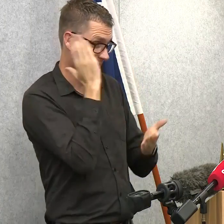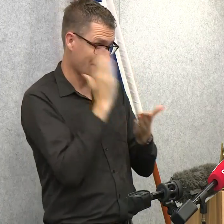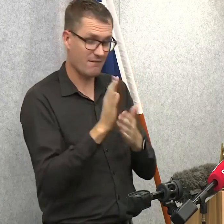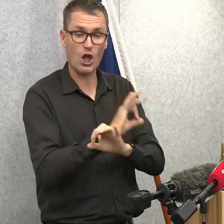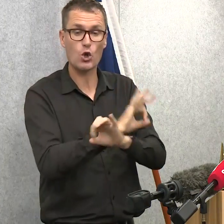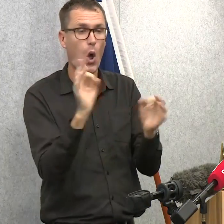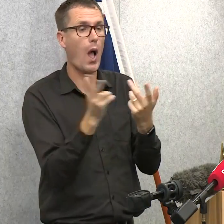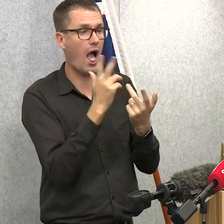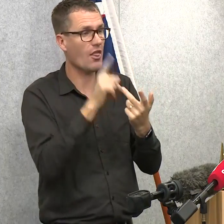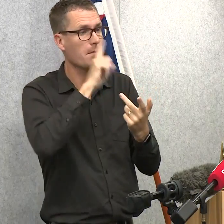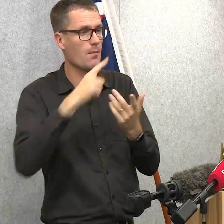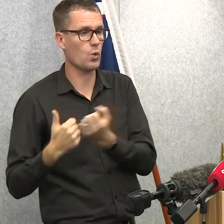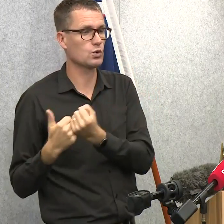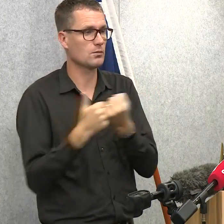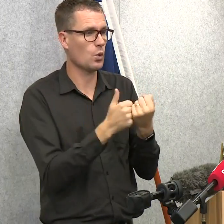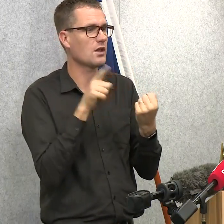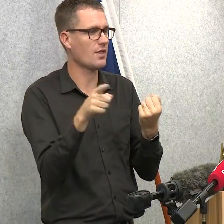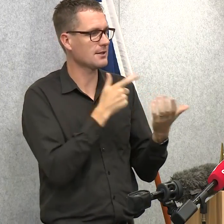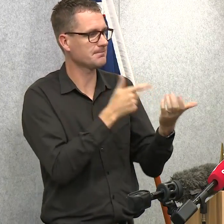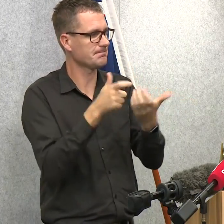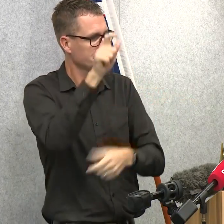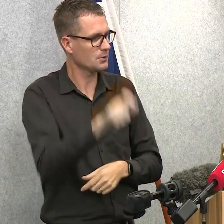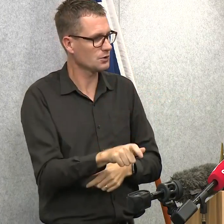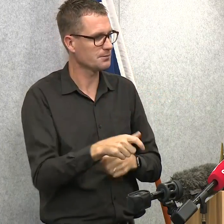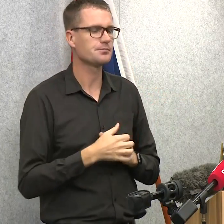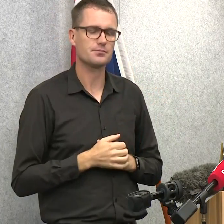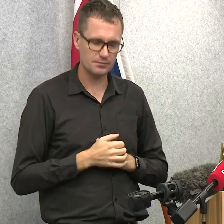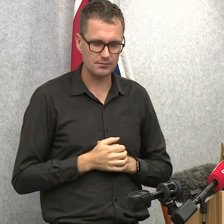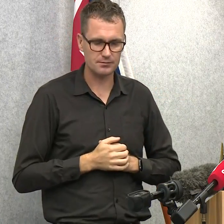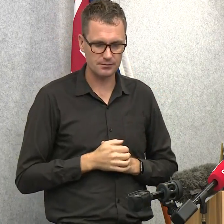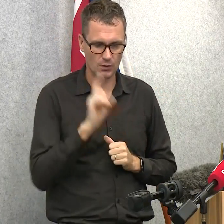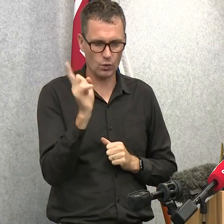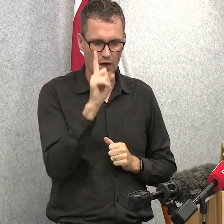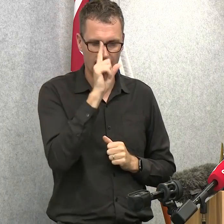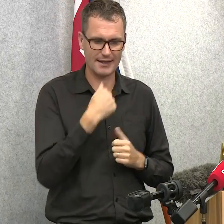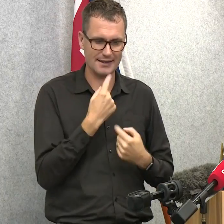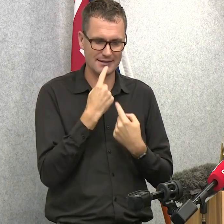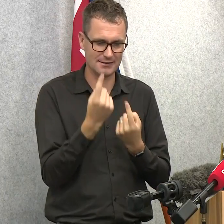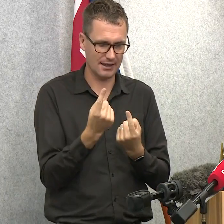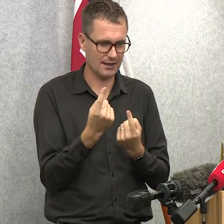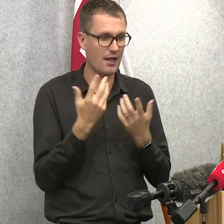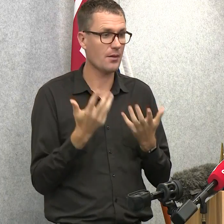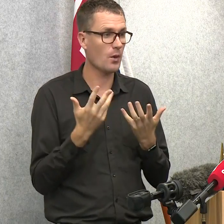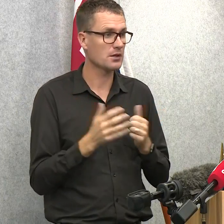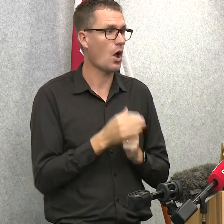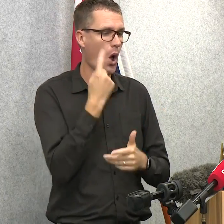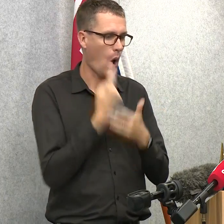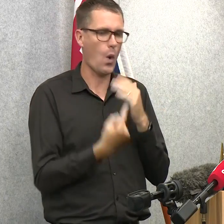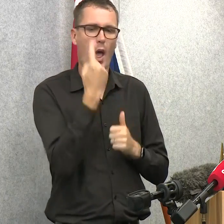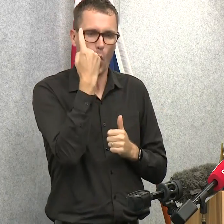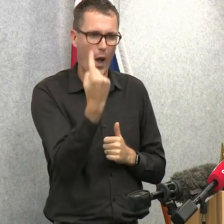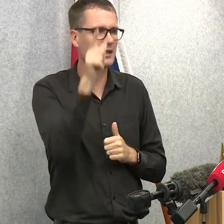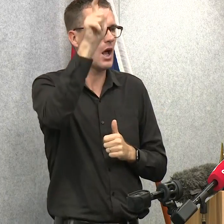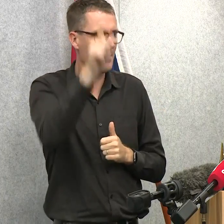helped this person? What I can say at the moment, most positively, is there was only one